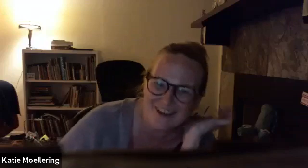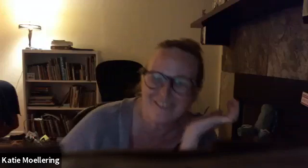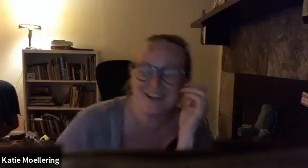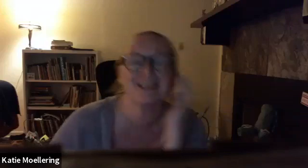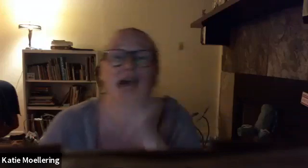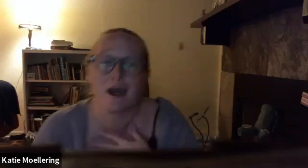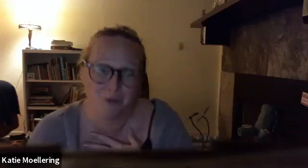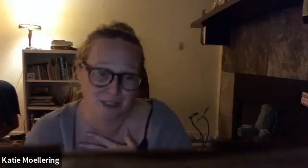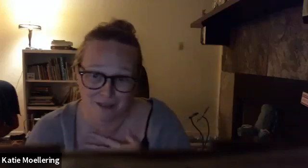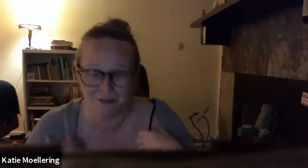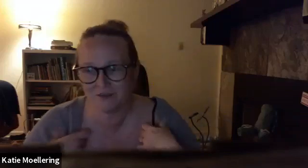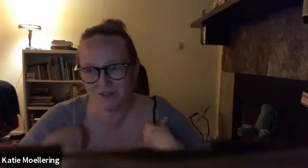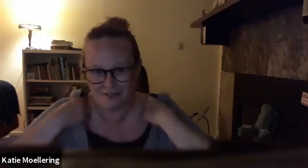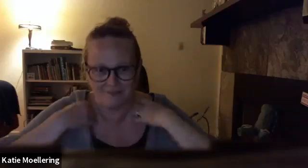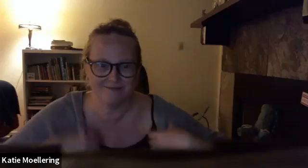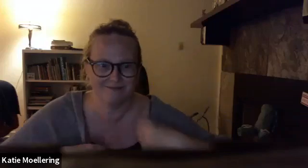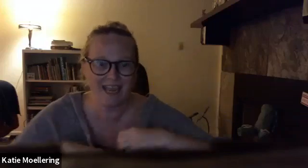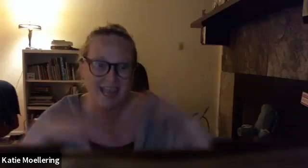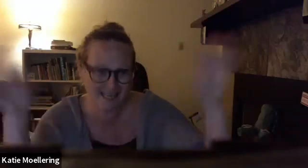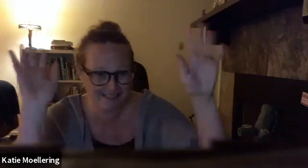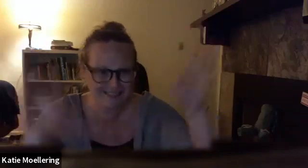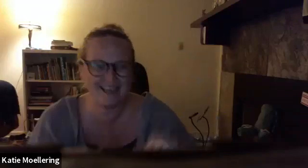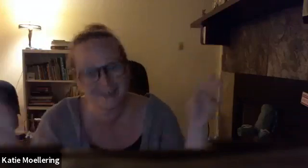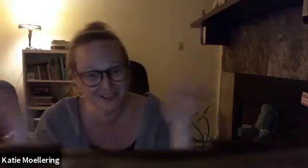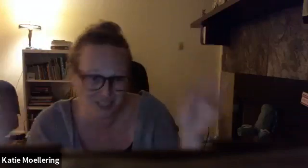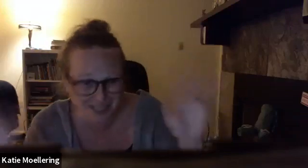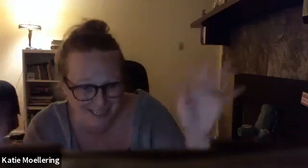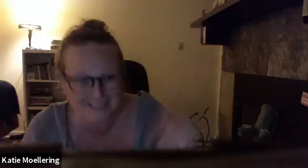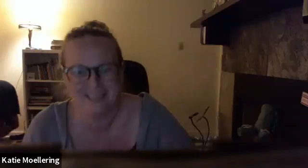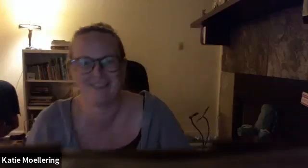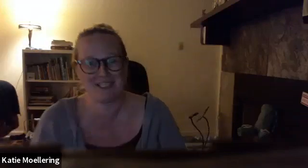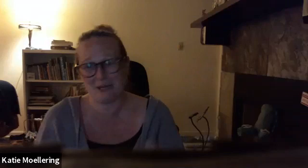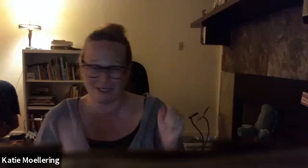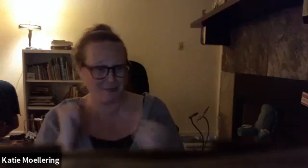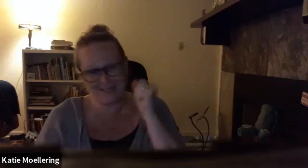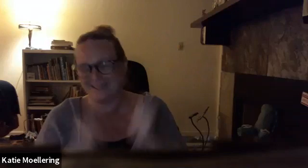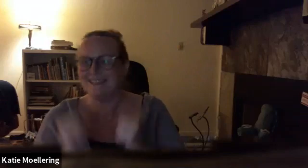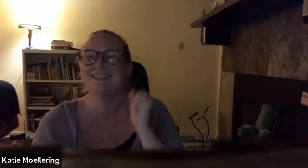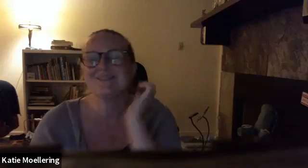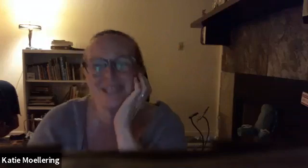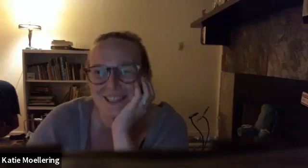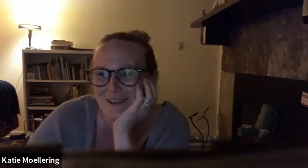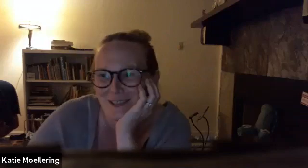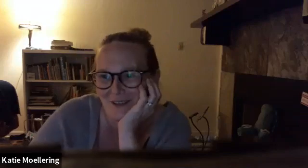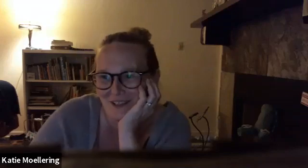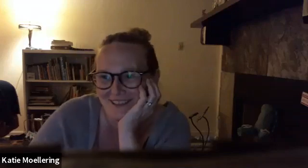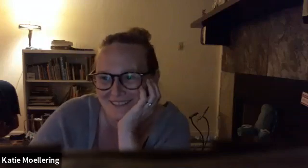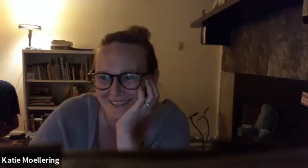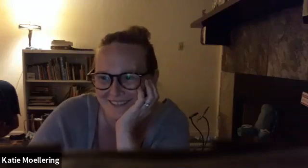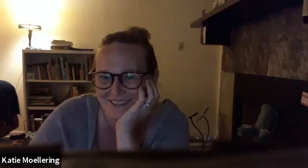fun. And like, I would too if you yelled, hey girl, cheese. I mean, like, I'm coming. I just thought that was so funny. And